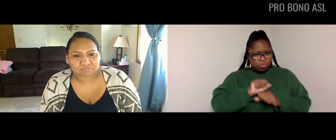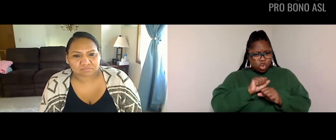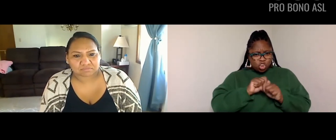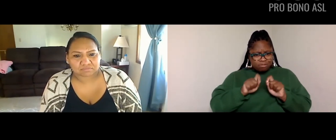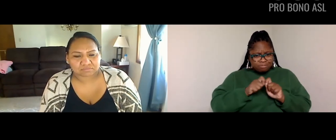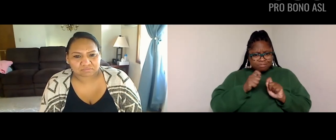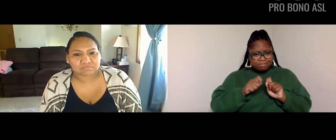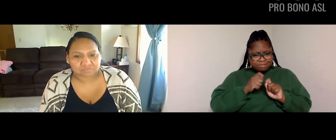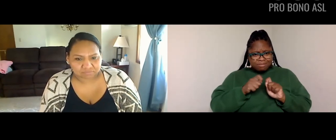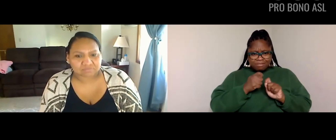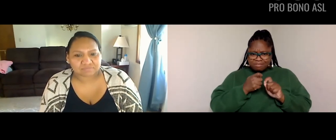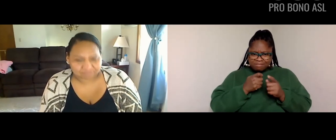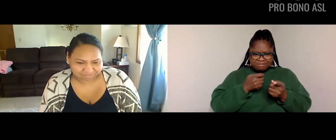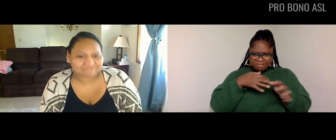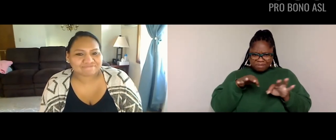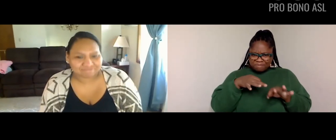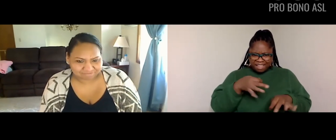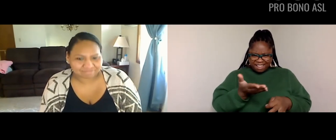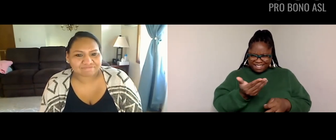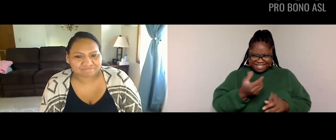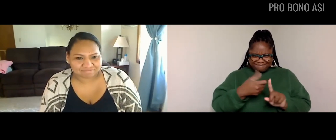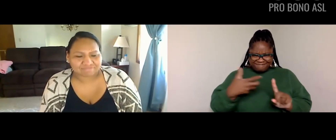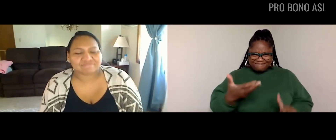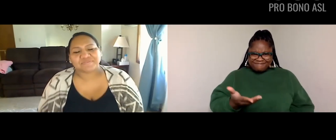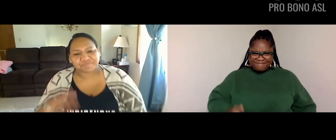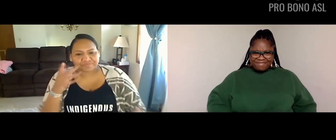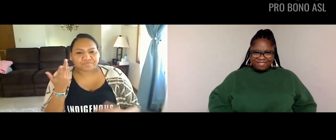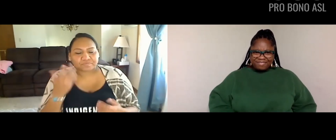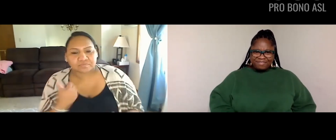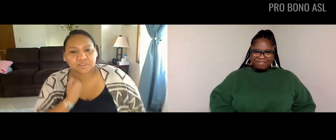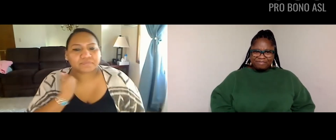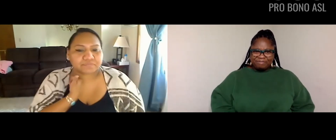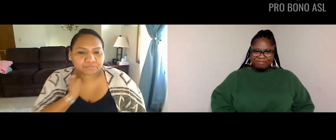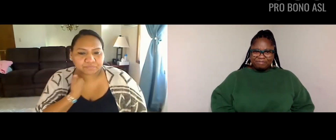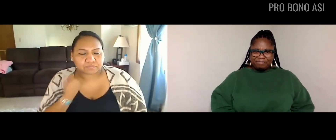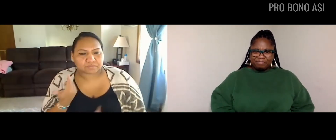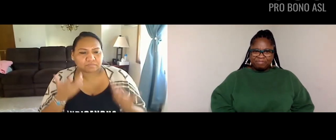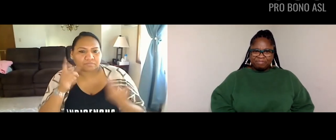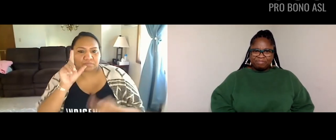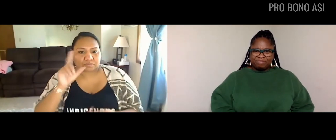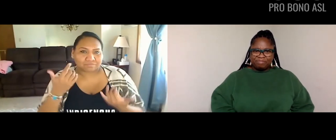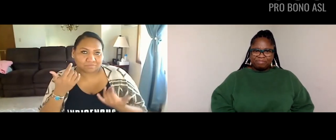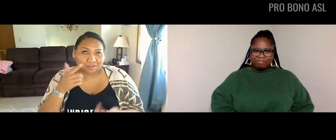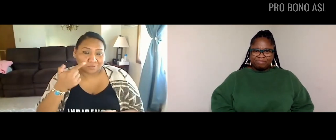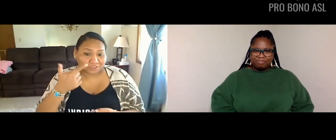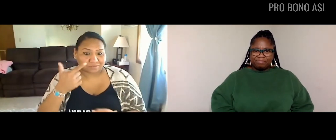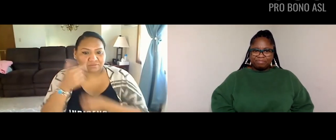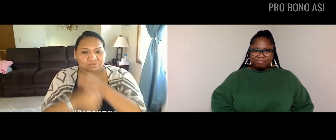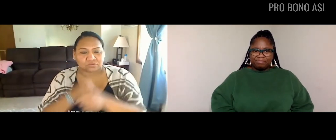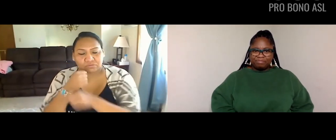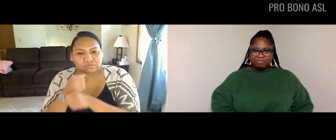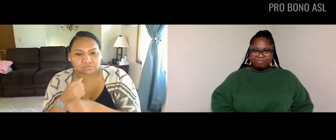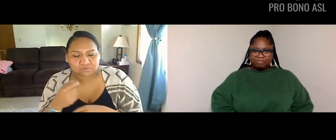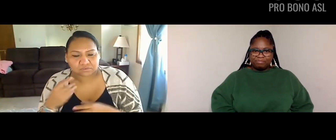us. And also, I recognize that you do beading work. Can you kind of explain about that?